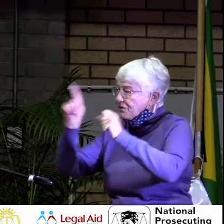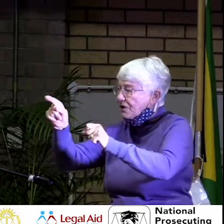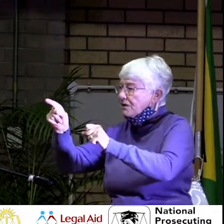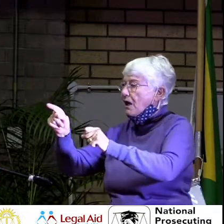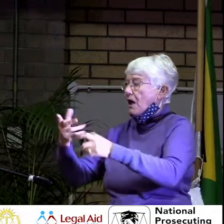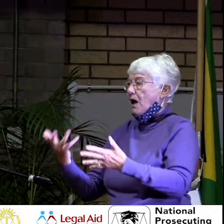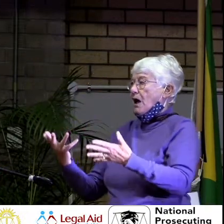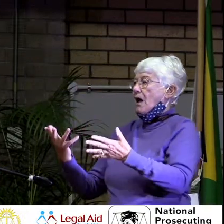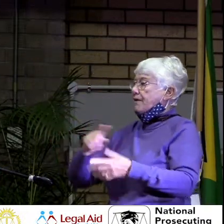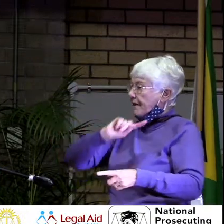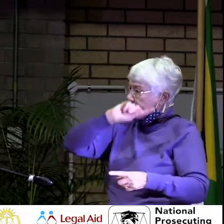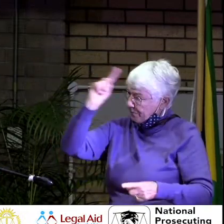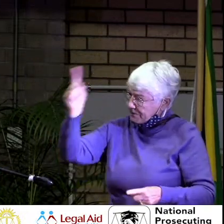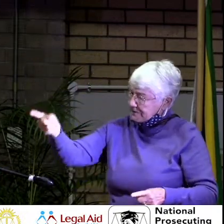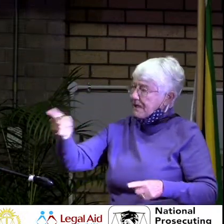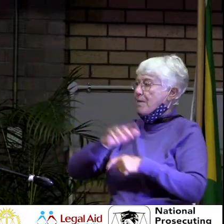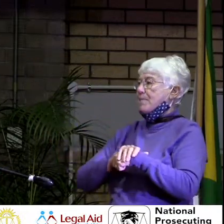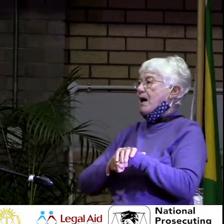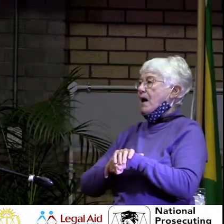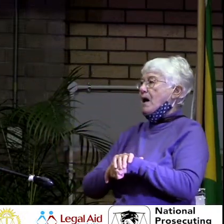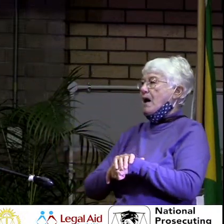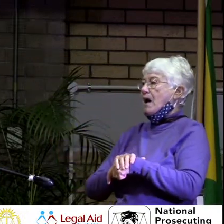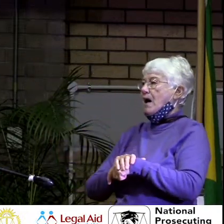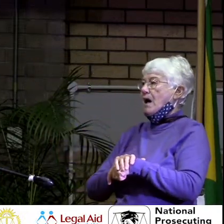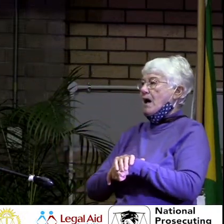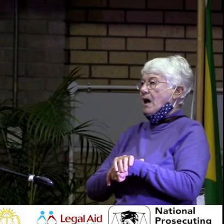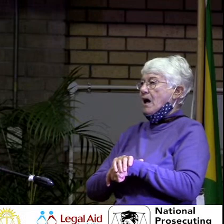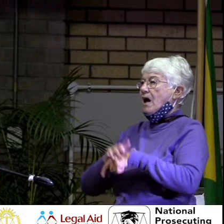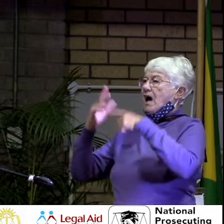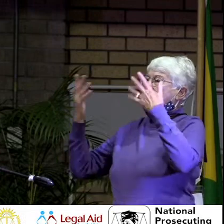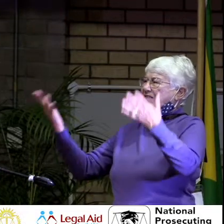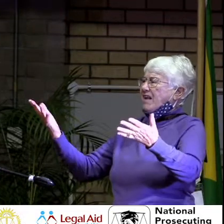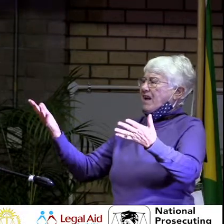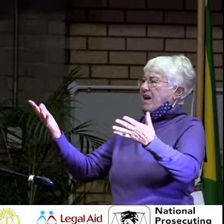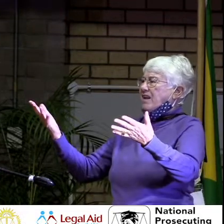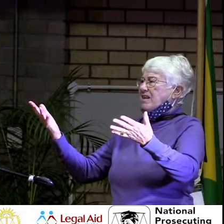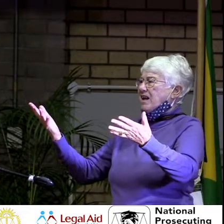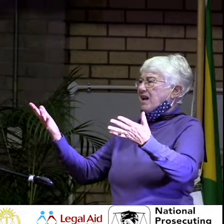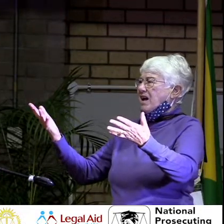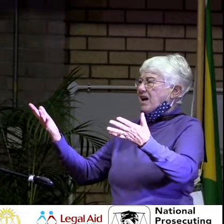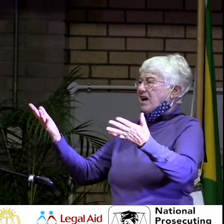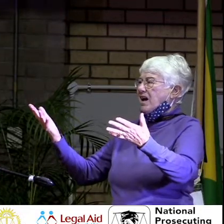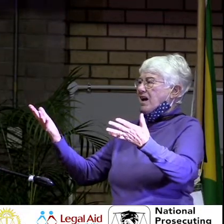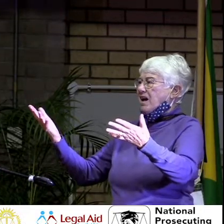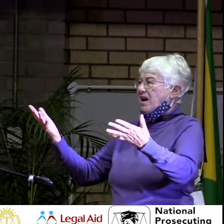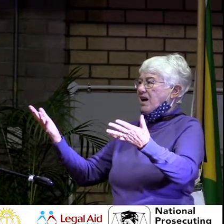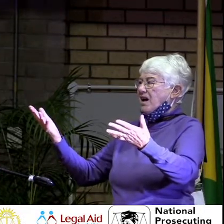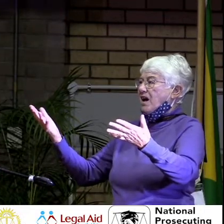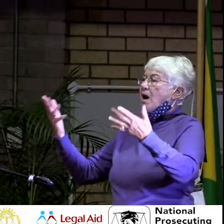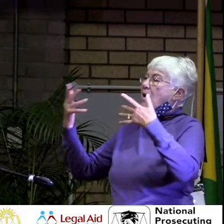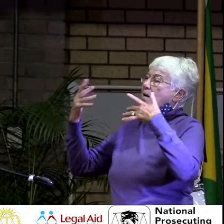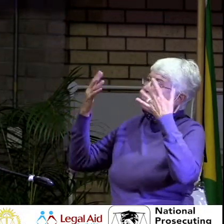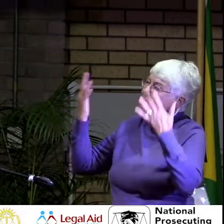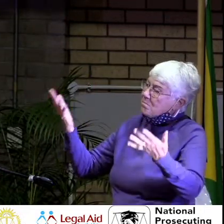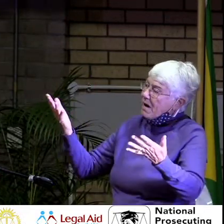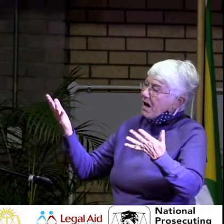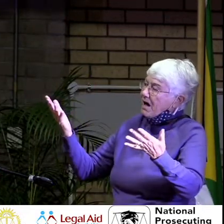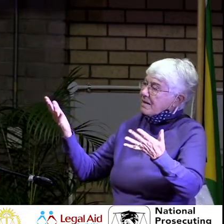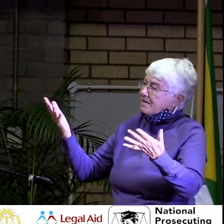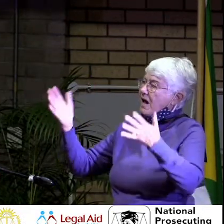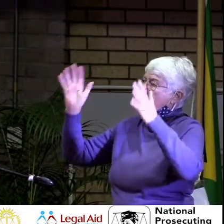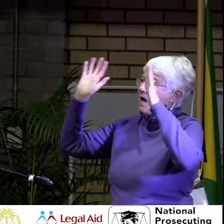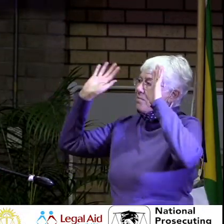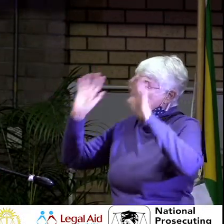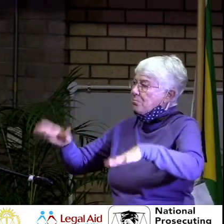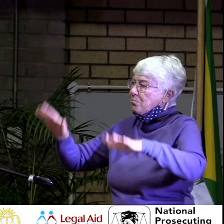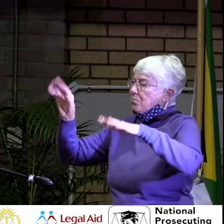if they want to and say that this is not true. And then the order can be made final. And the problem is that many